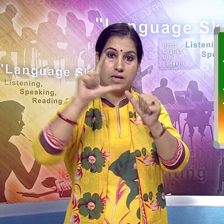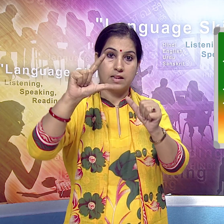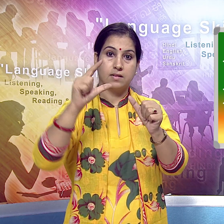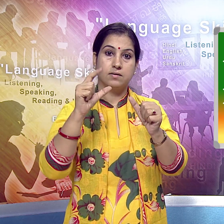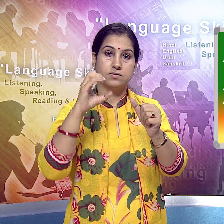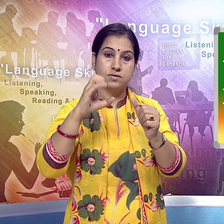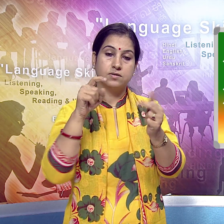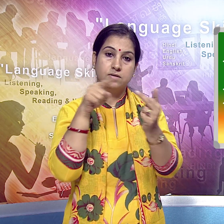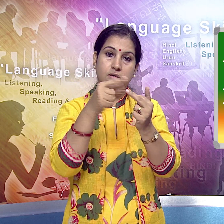phosphorus,